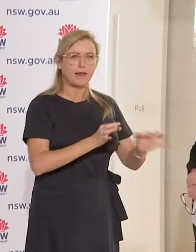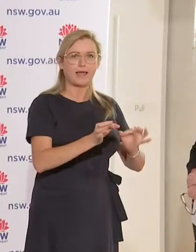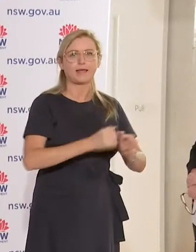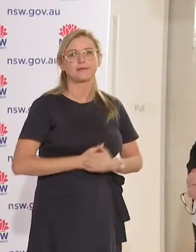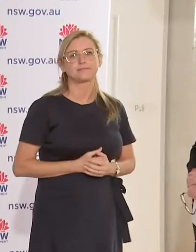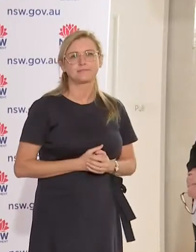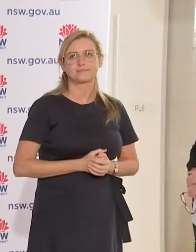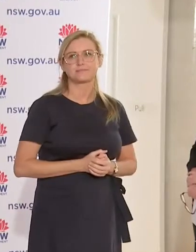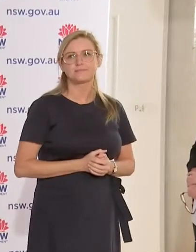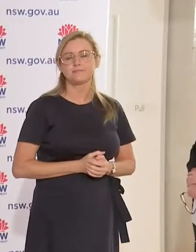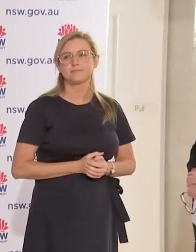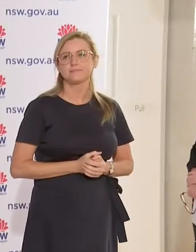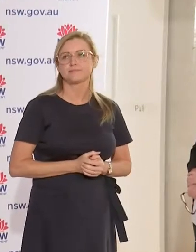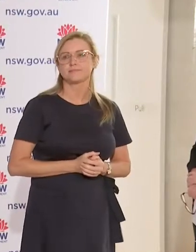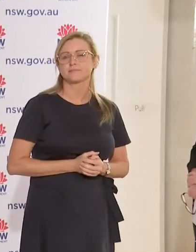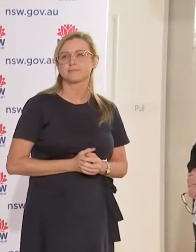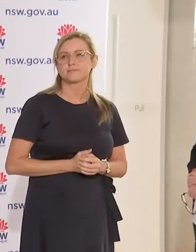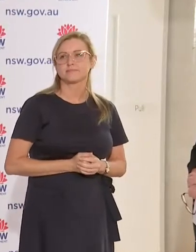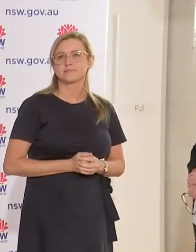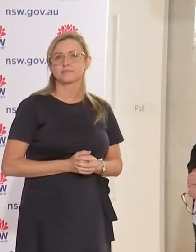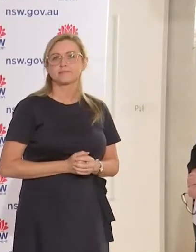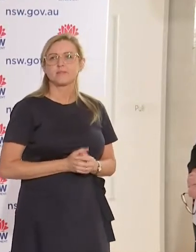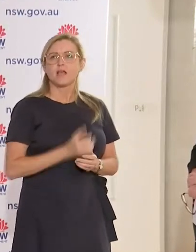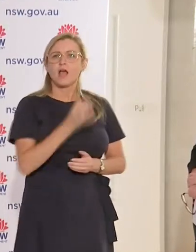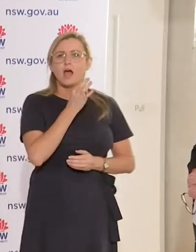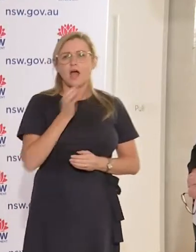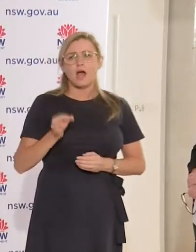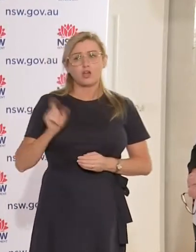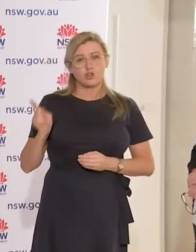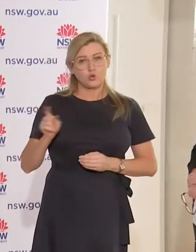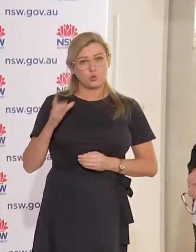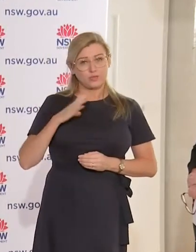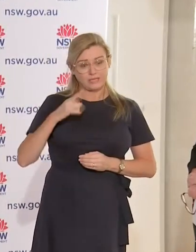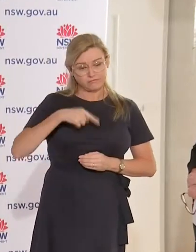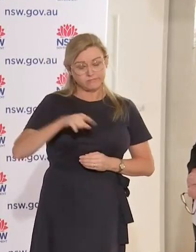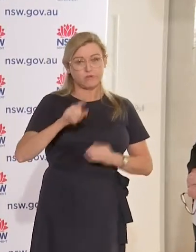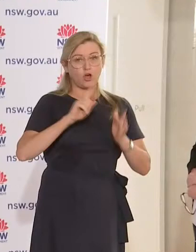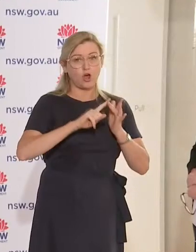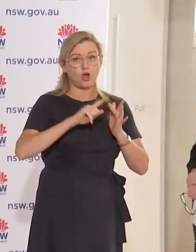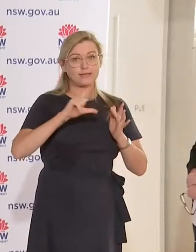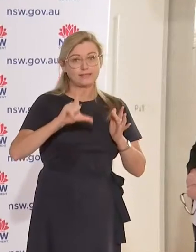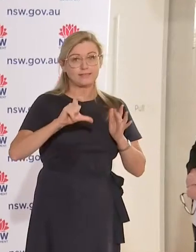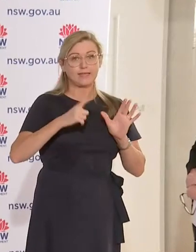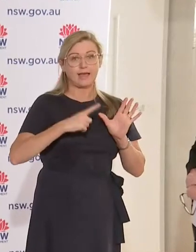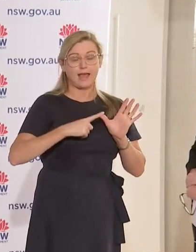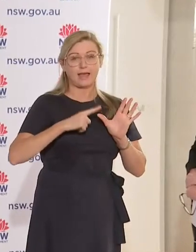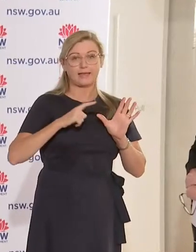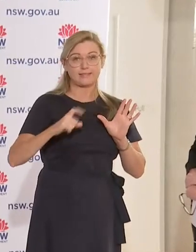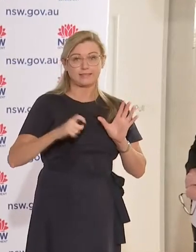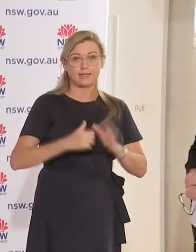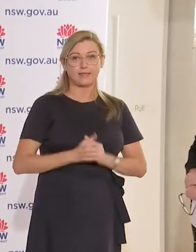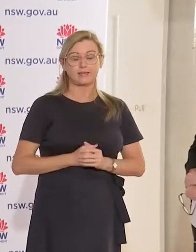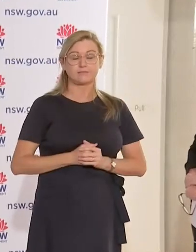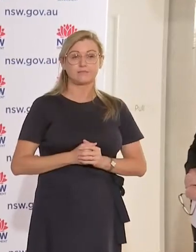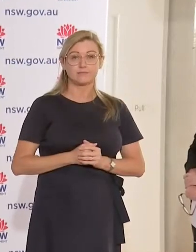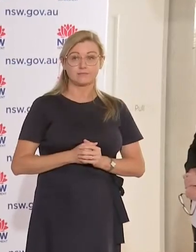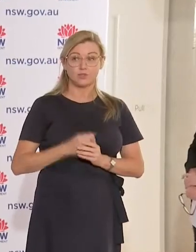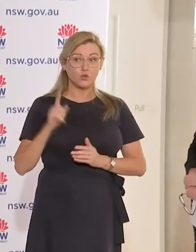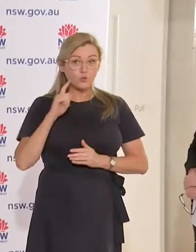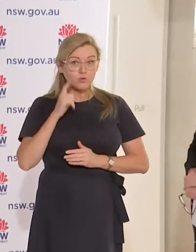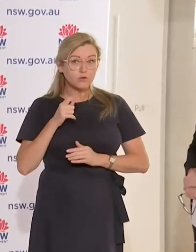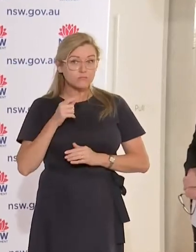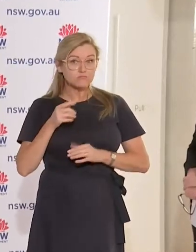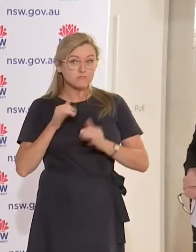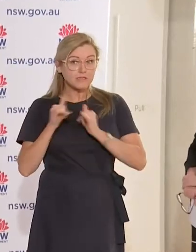You've been asked to provide evidence to the ICAC in coming weeks. Look, as I said, I don't have anything to add on that matter. It